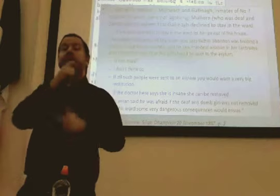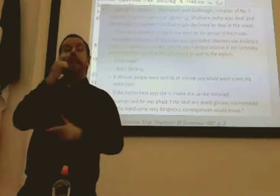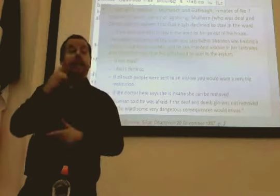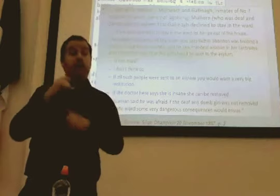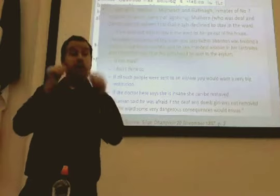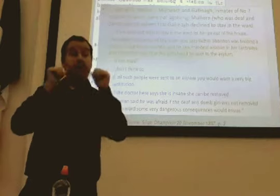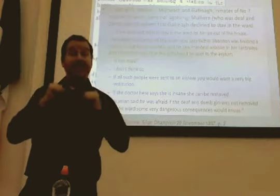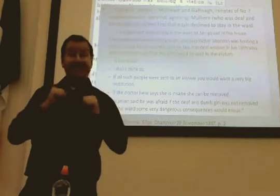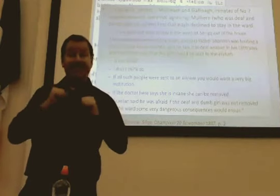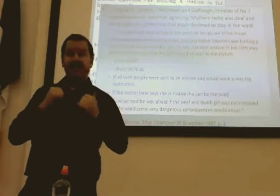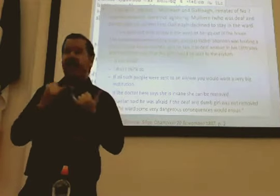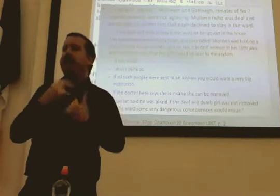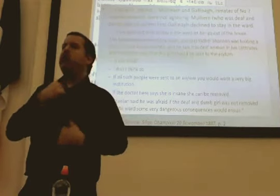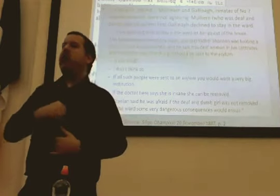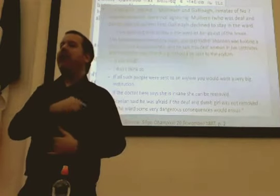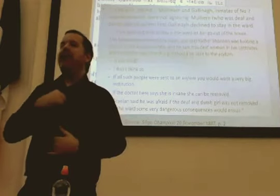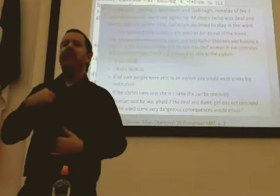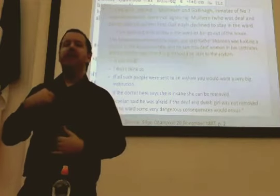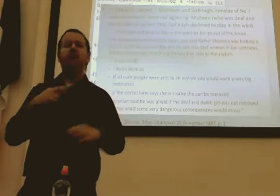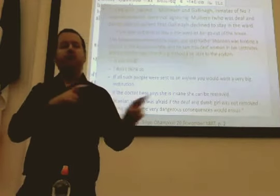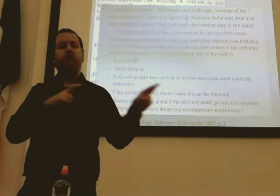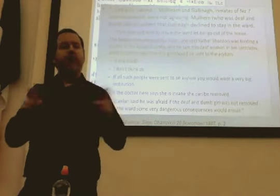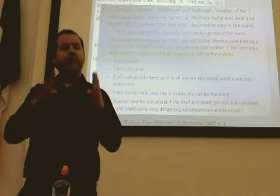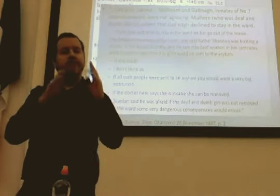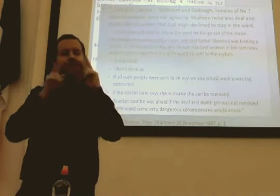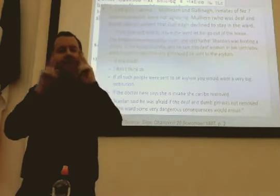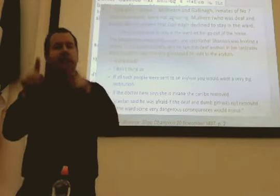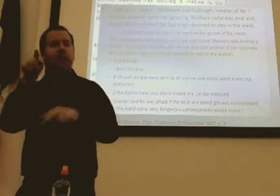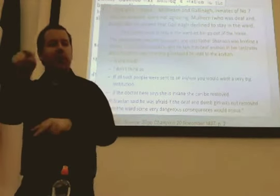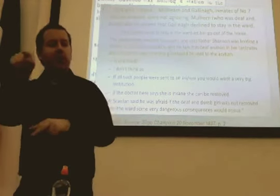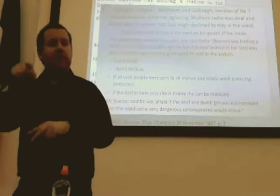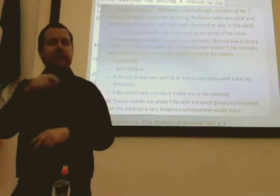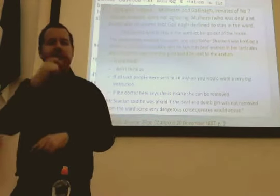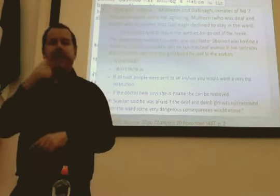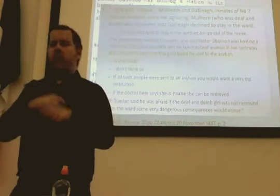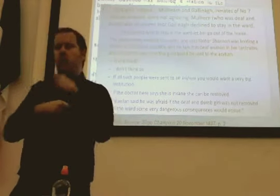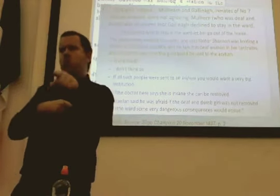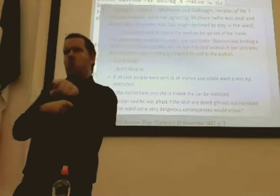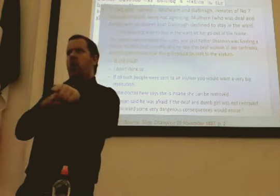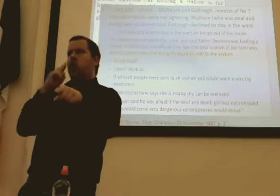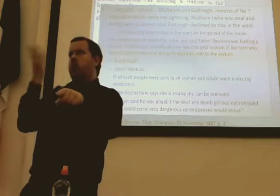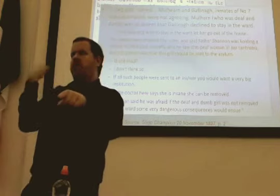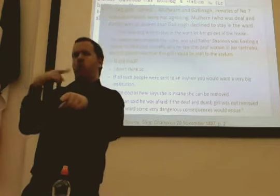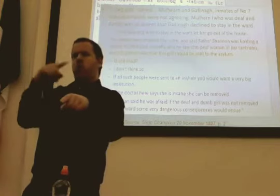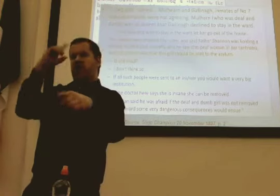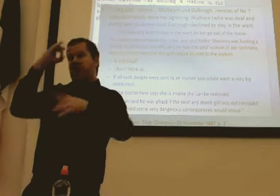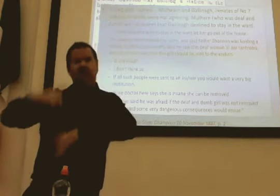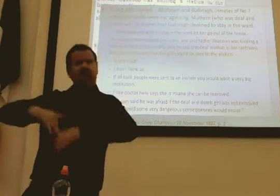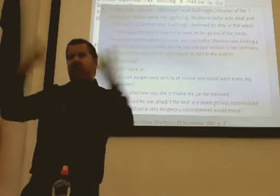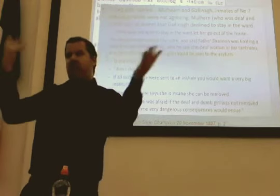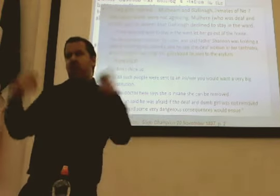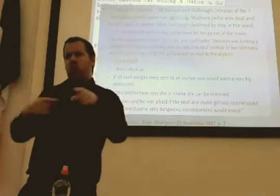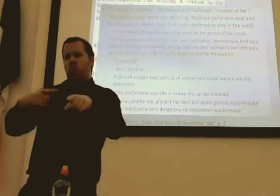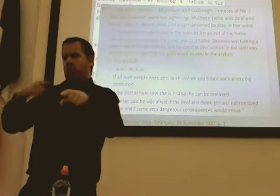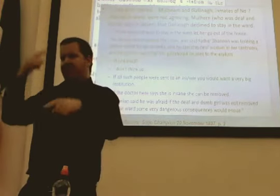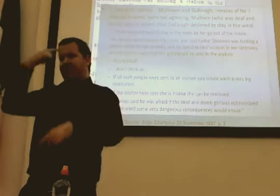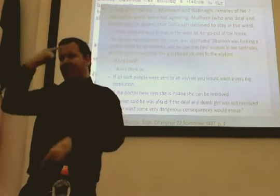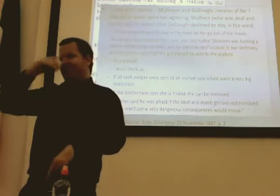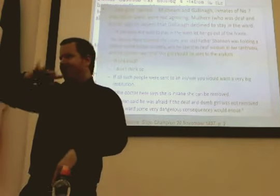And when discussing it, the priest said, so he was like acting in a chaplaincy role, so visiting her, and said, oh no, I know she's short temper